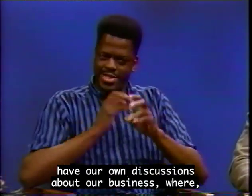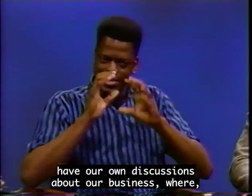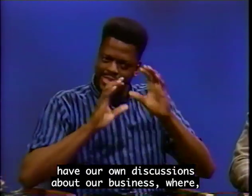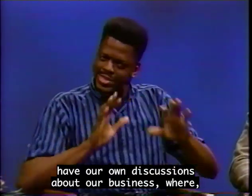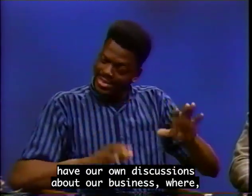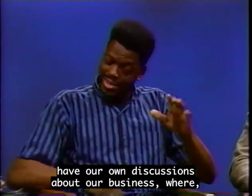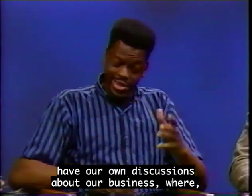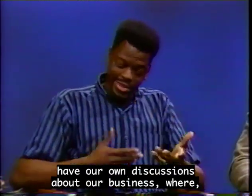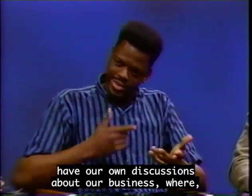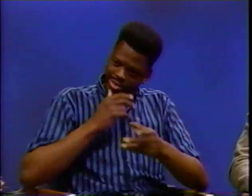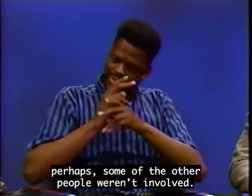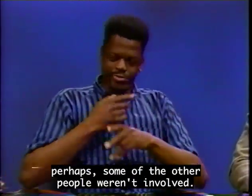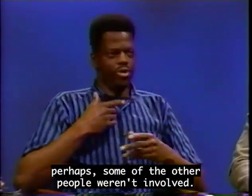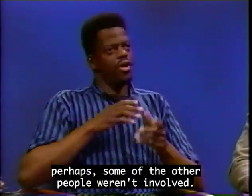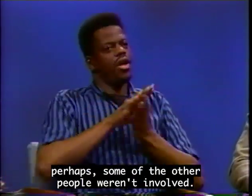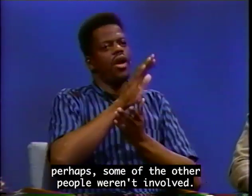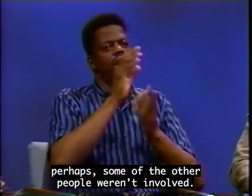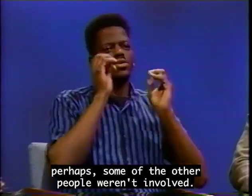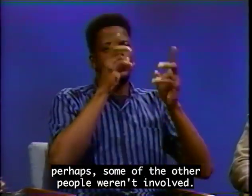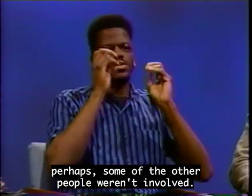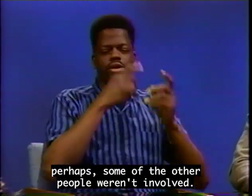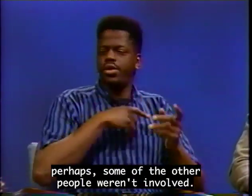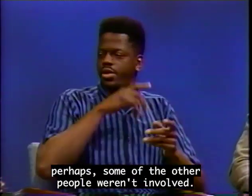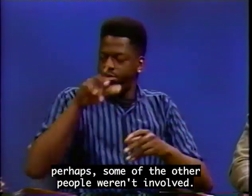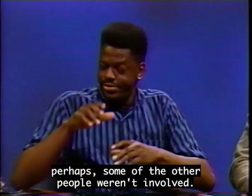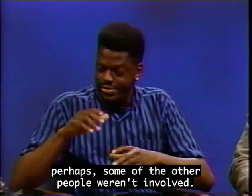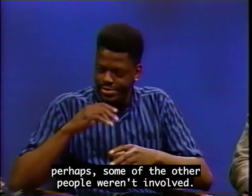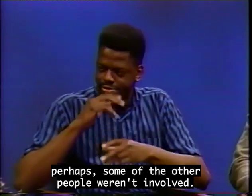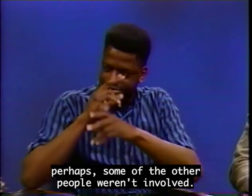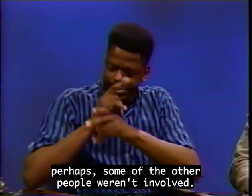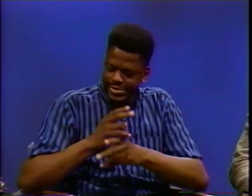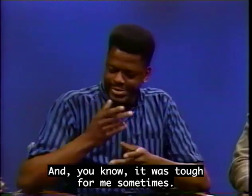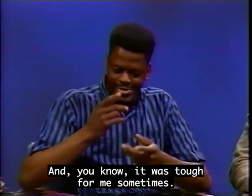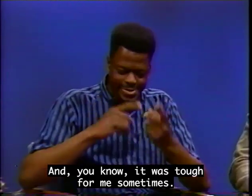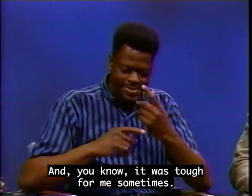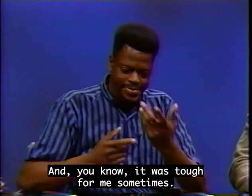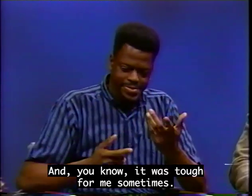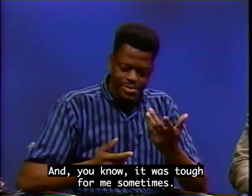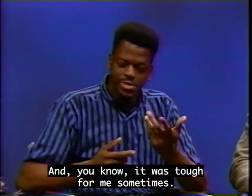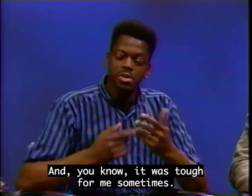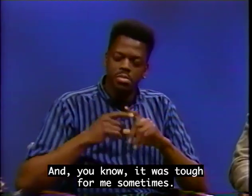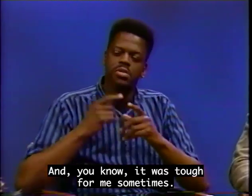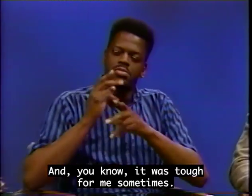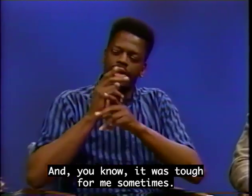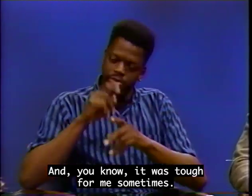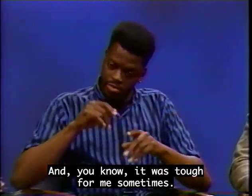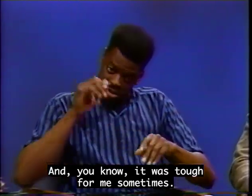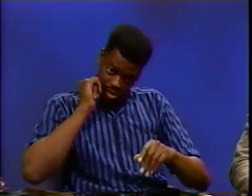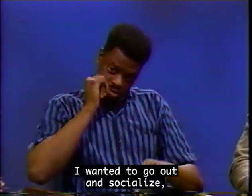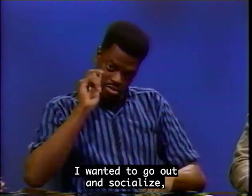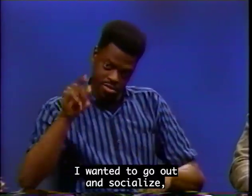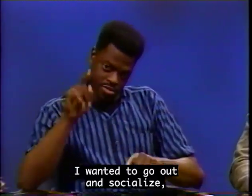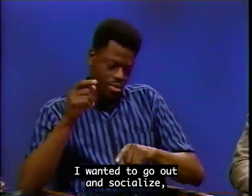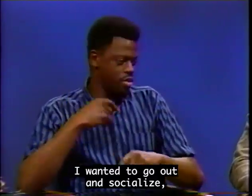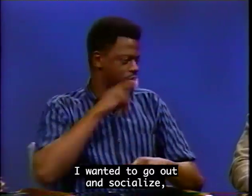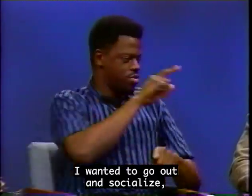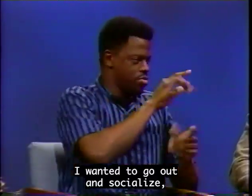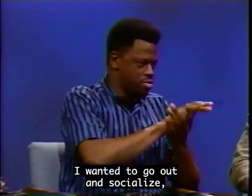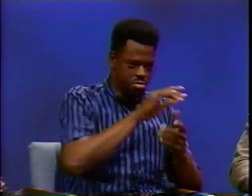business, where perhaps some of the other people weren't involved. And, you know, it was tough for me sometimes. I wanted to go out and socialize, but also I